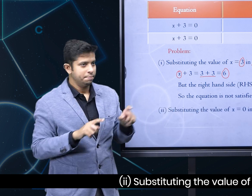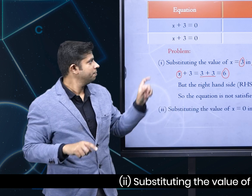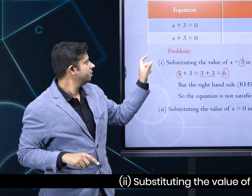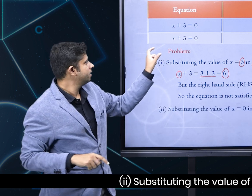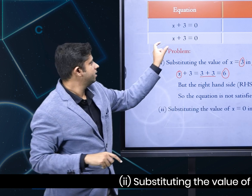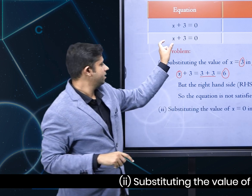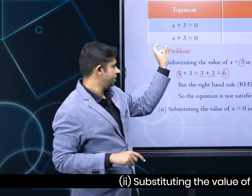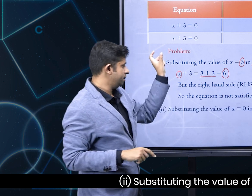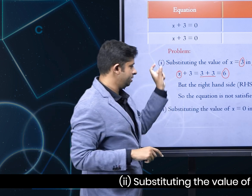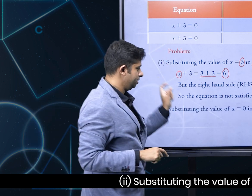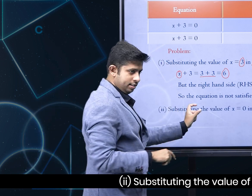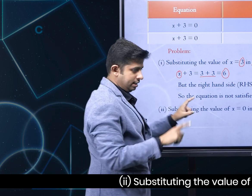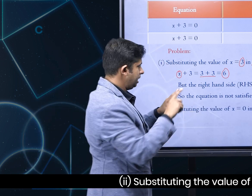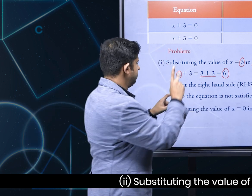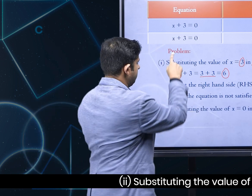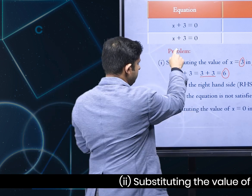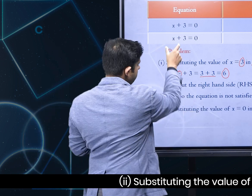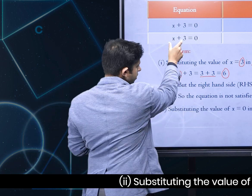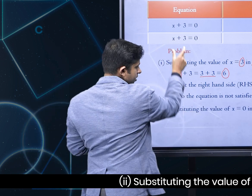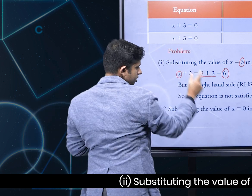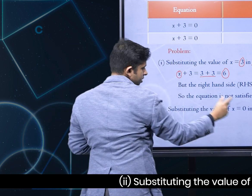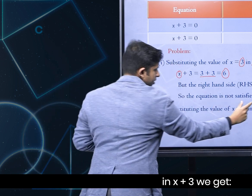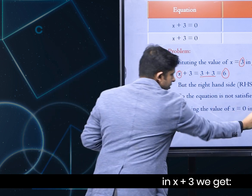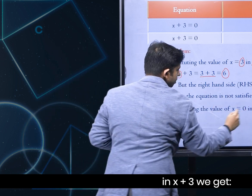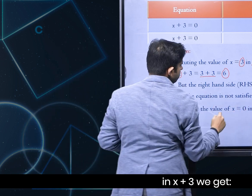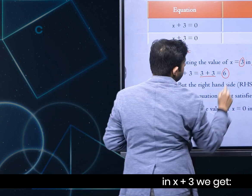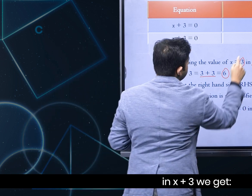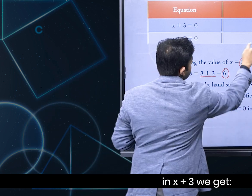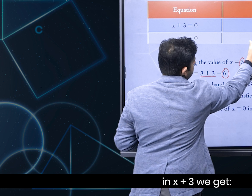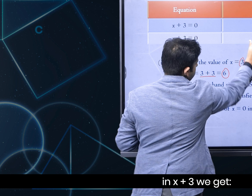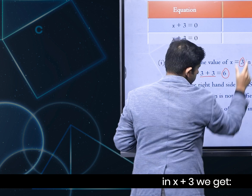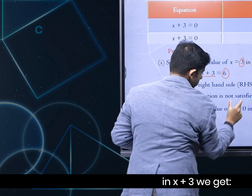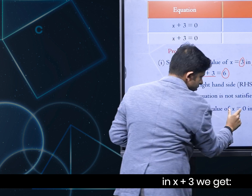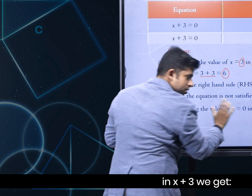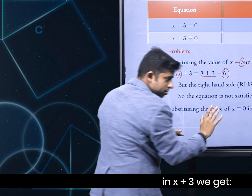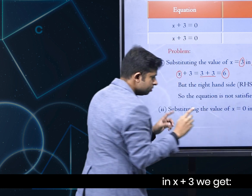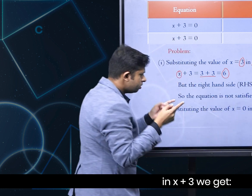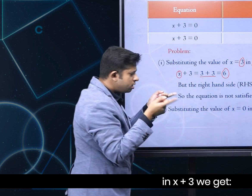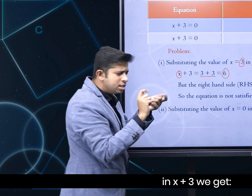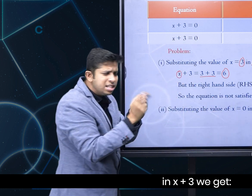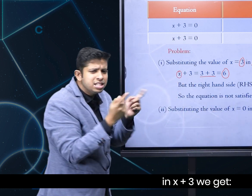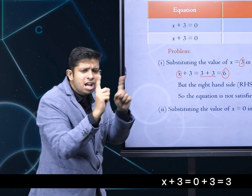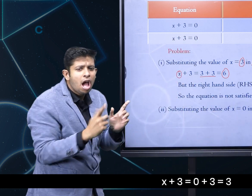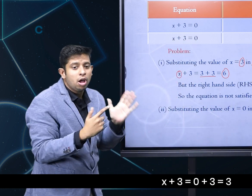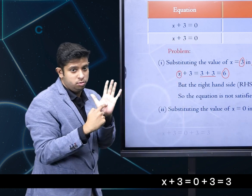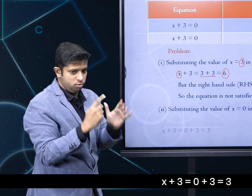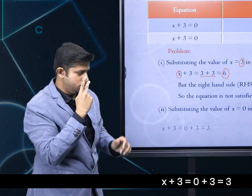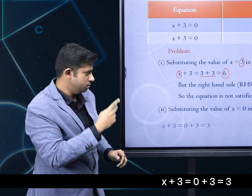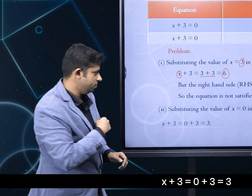Substituting the value of x equals to 0 in x plus 3, we get x plus 3 equals